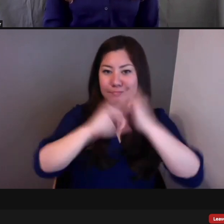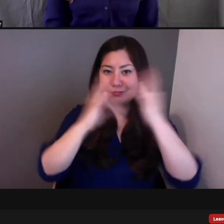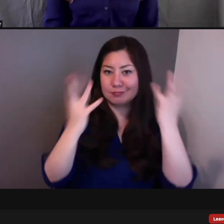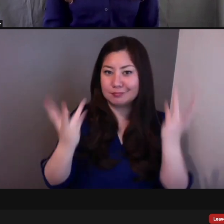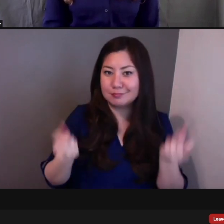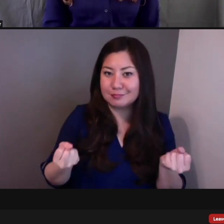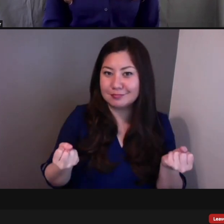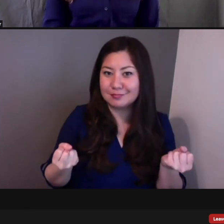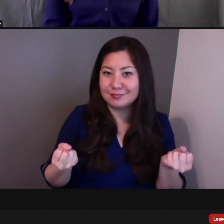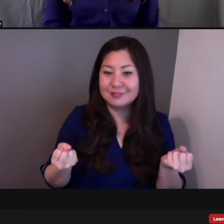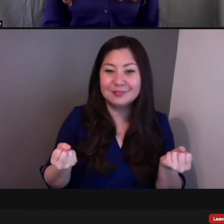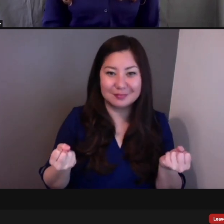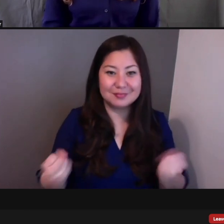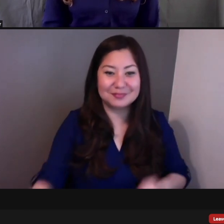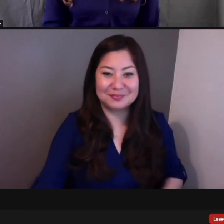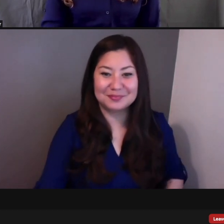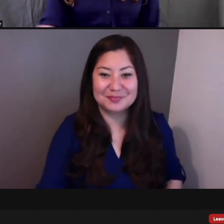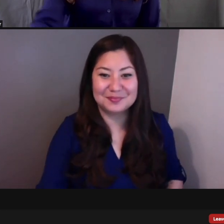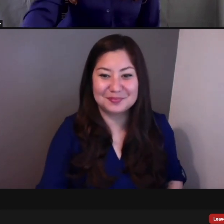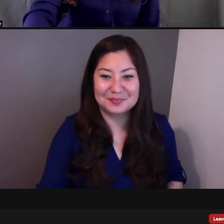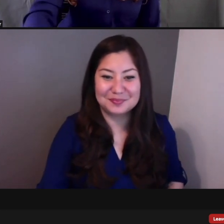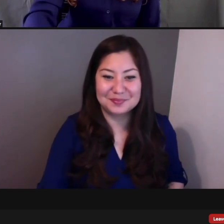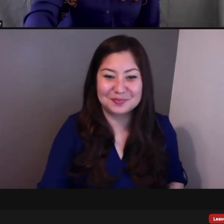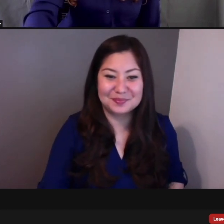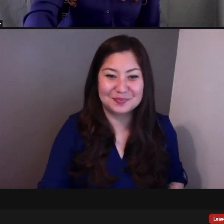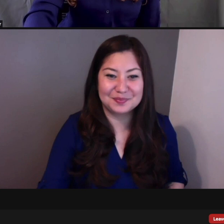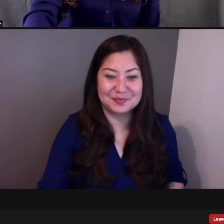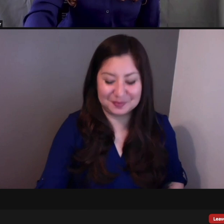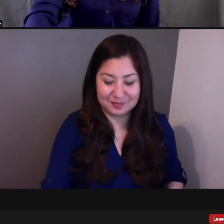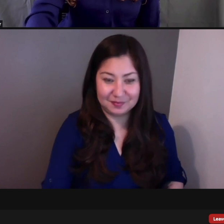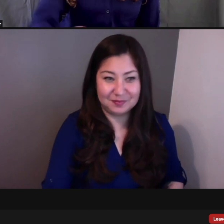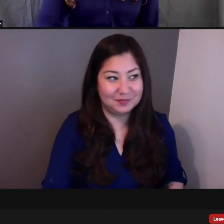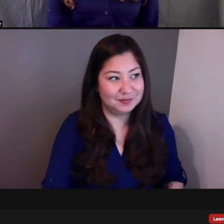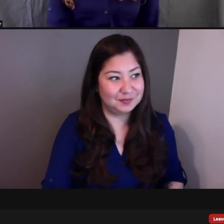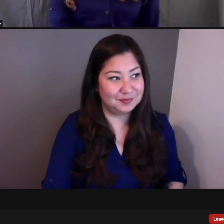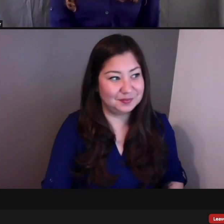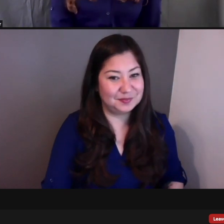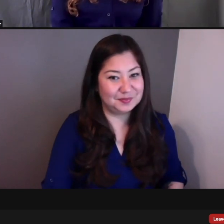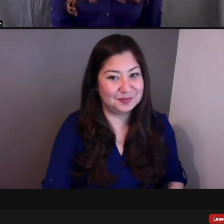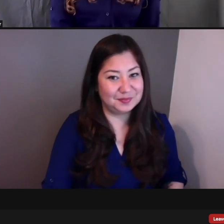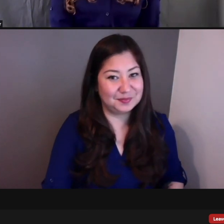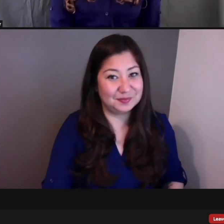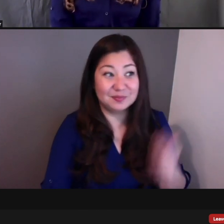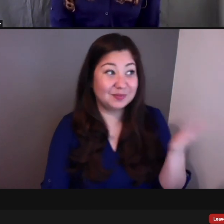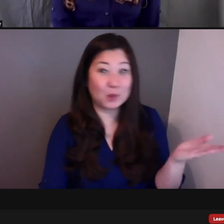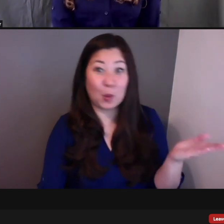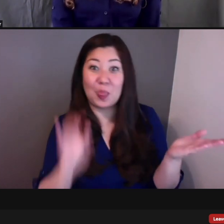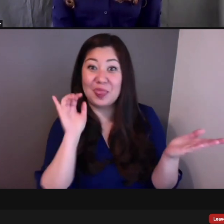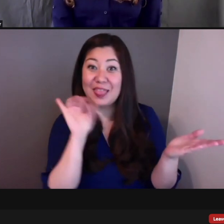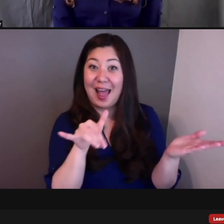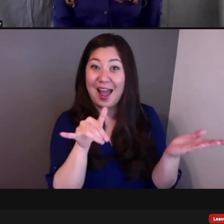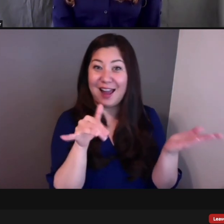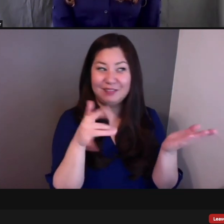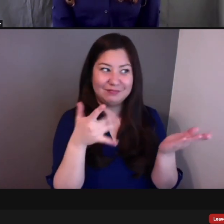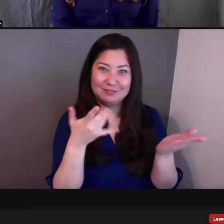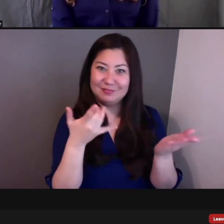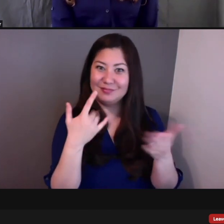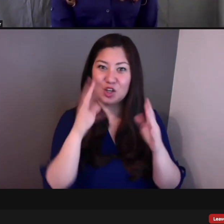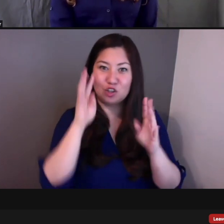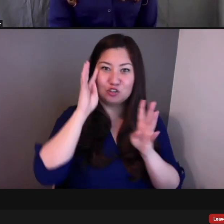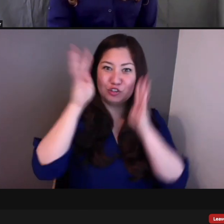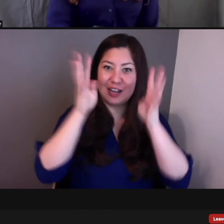so that was me in the middle of eating and everything. So we were practicing and, we said, yes, that's right for